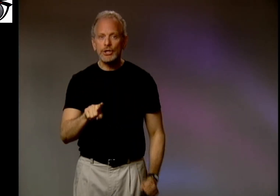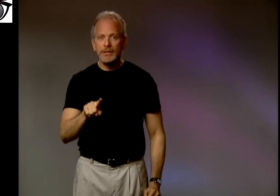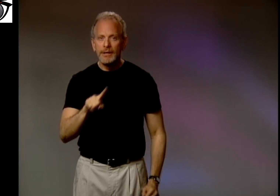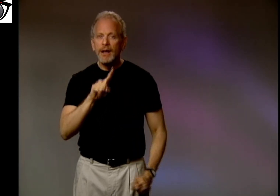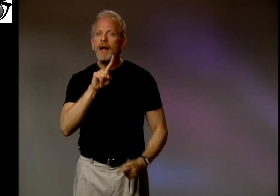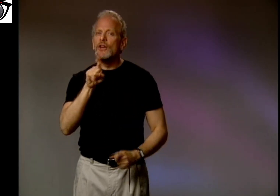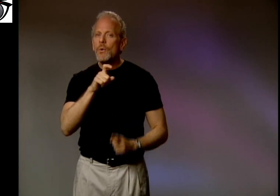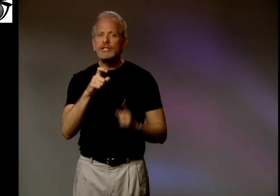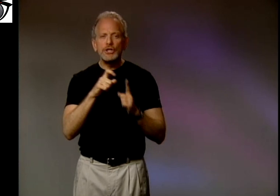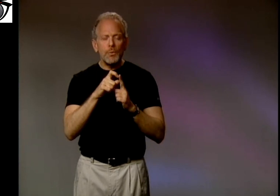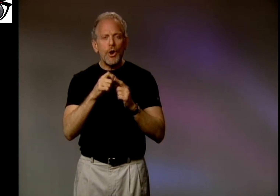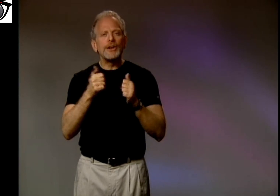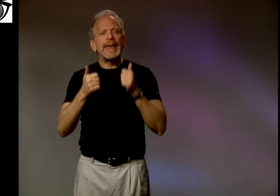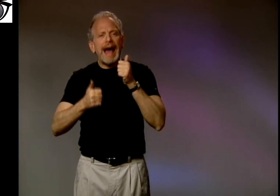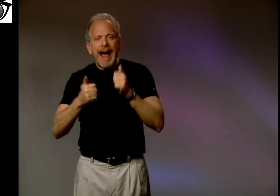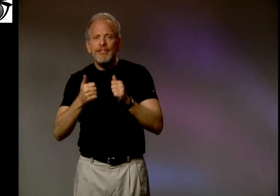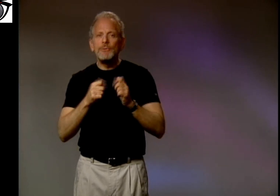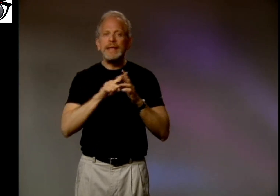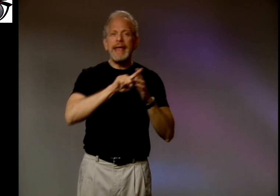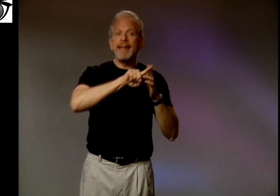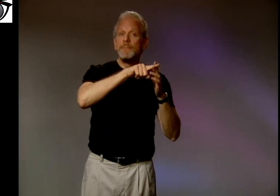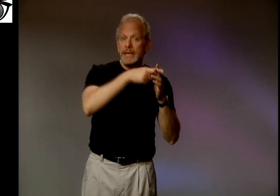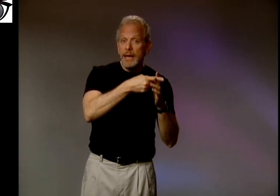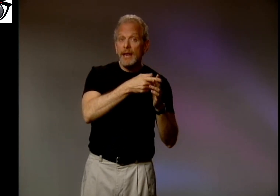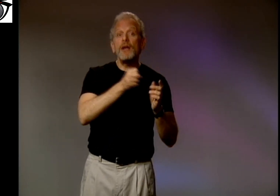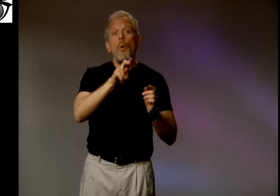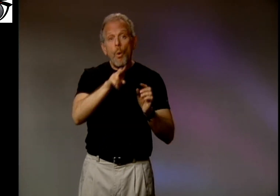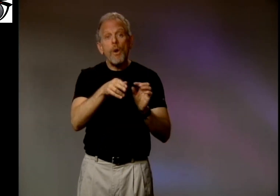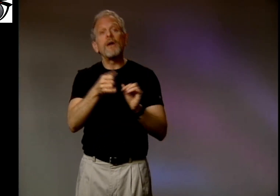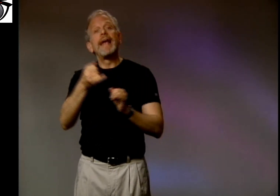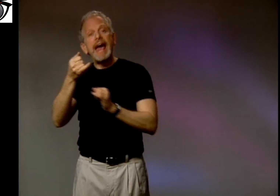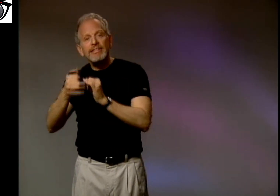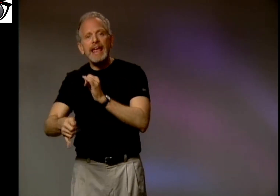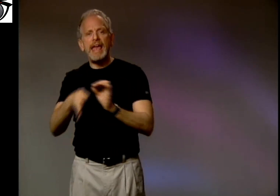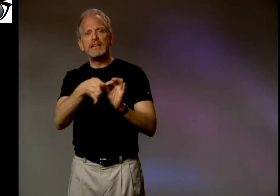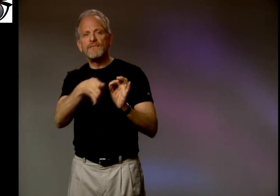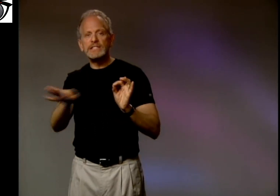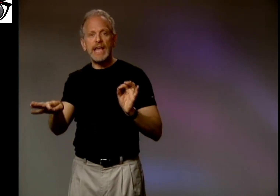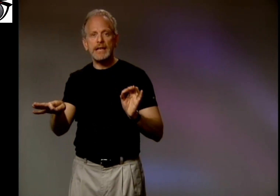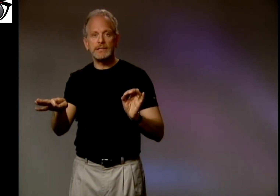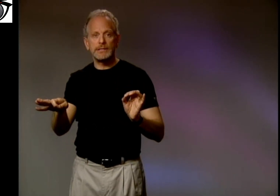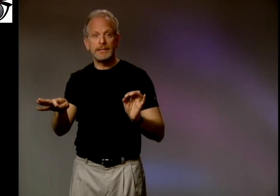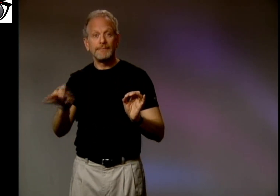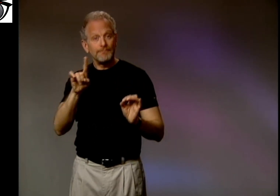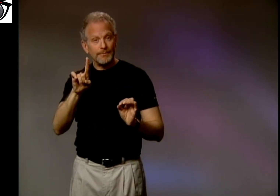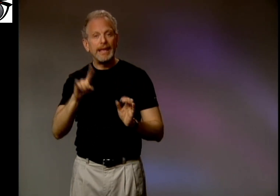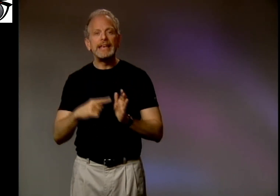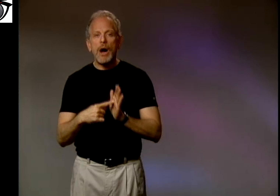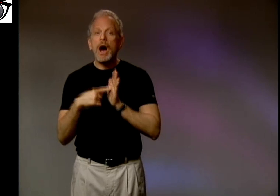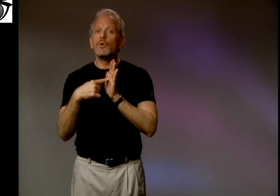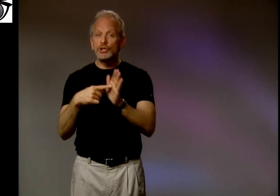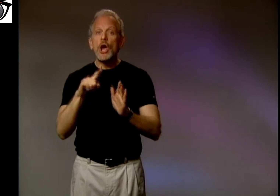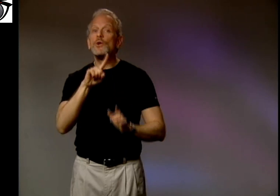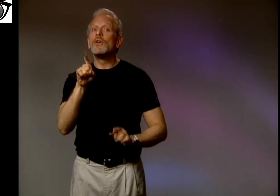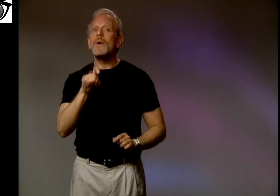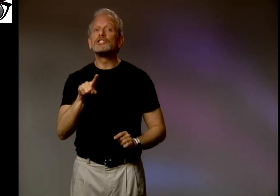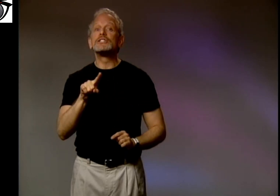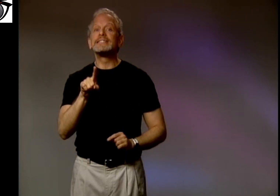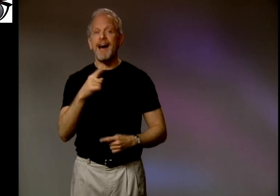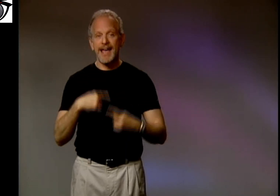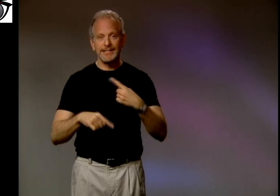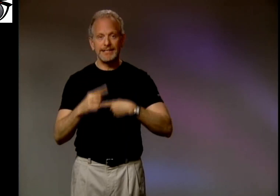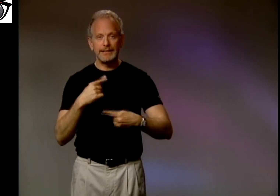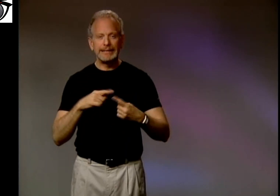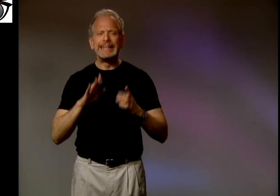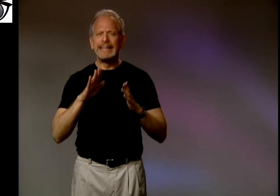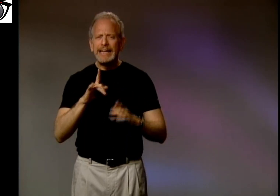a question, the question word can either be at the beginning or at the end of the sentence. Now, I will show you the